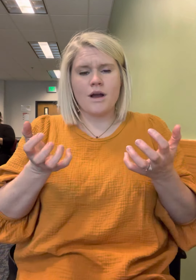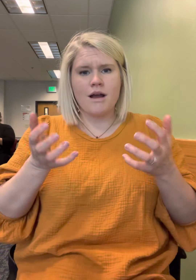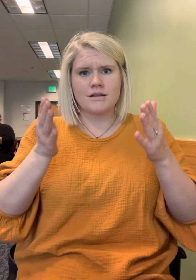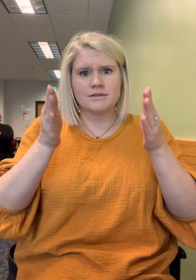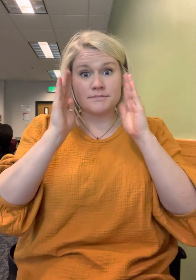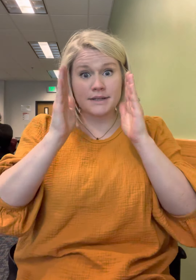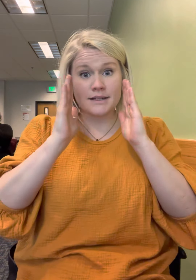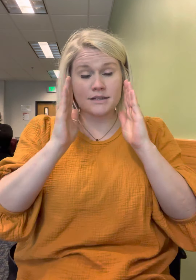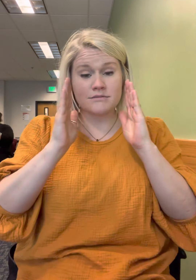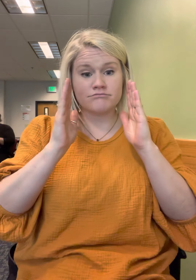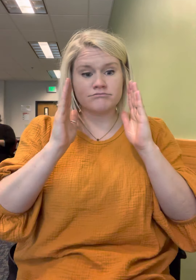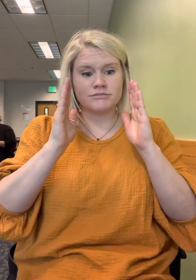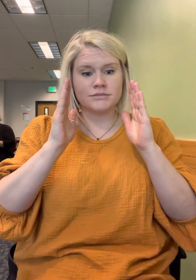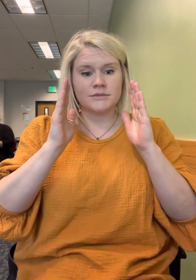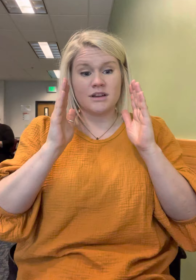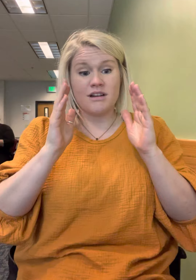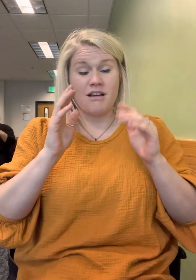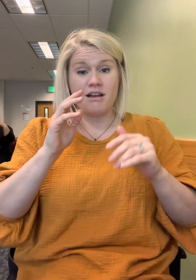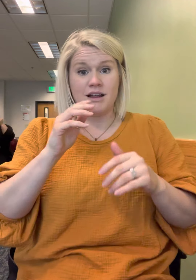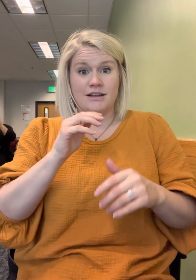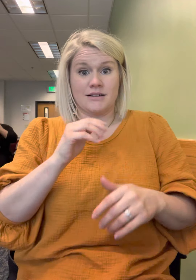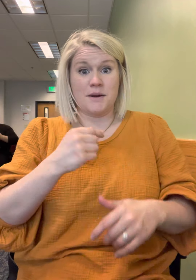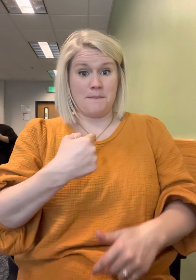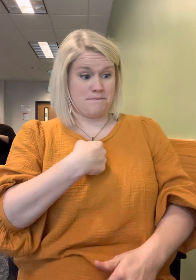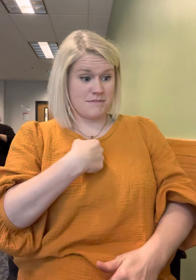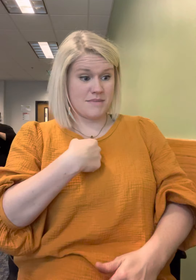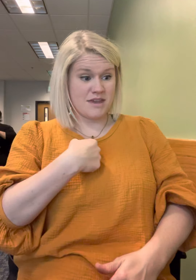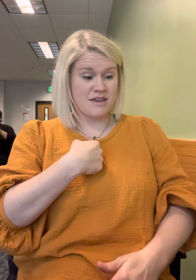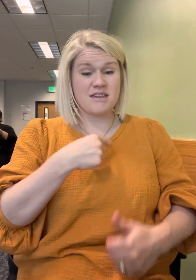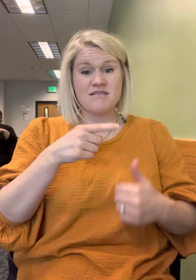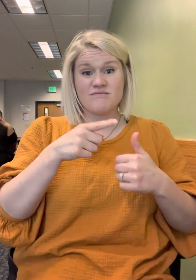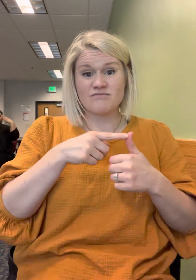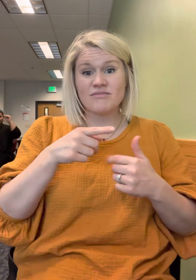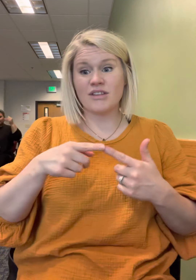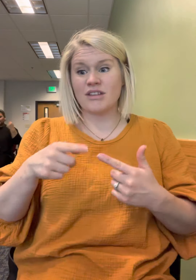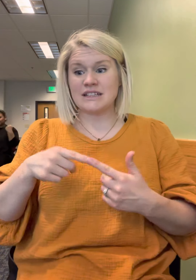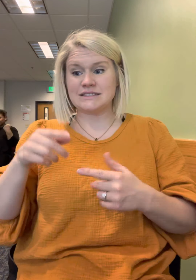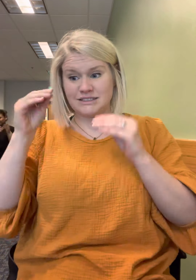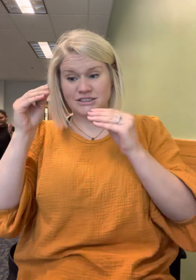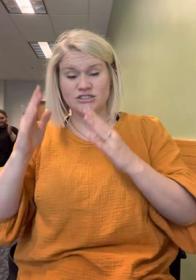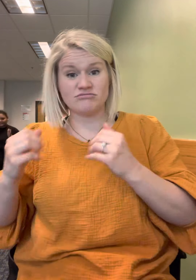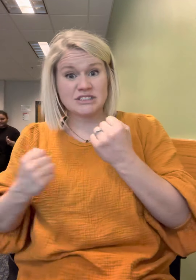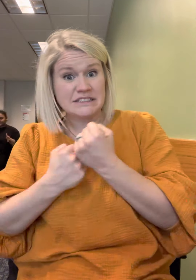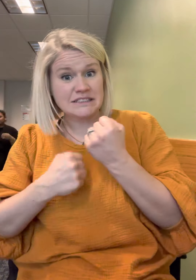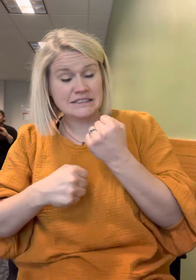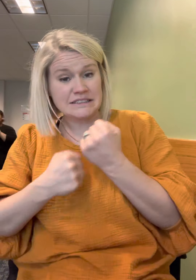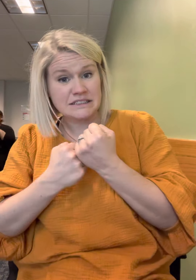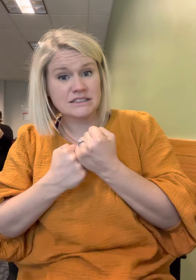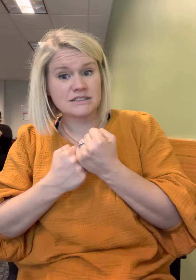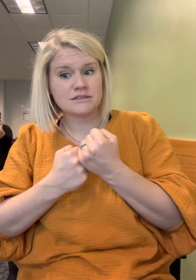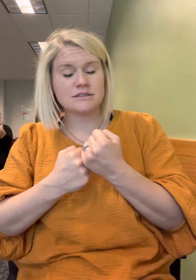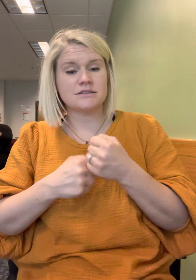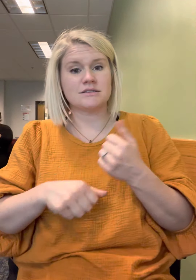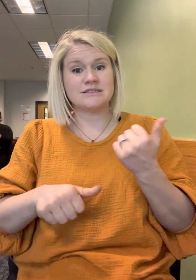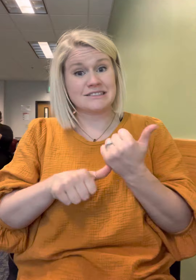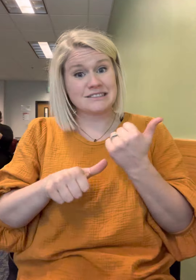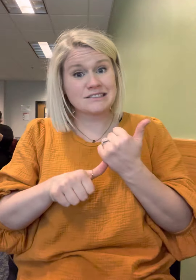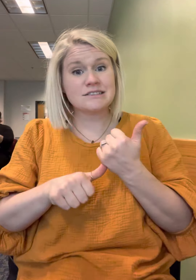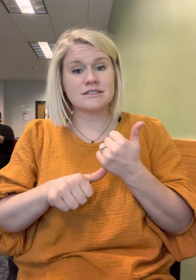teacher's assistants are talking to you, and also when other classmates are talking to you. So really pay